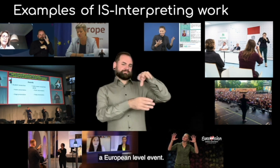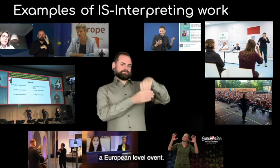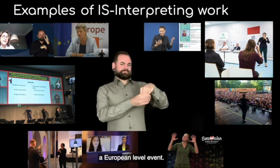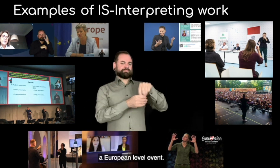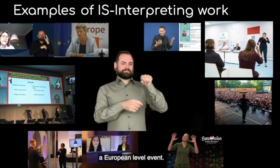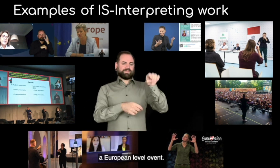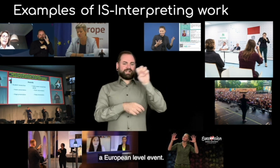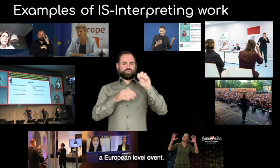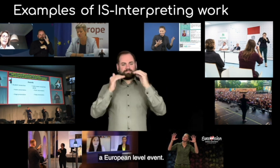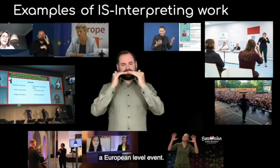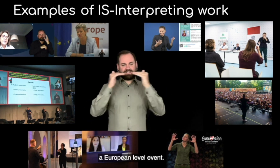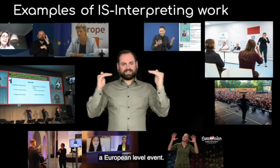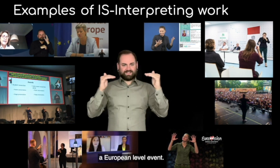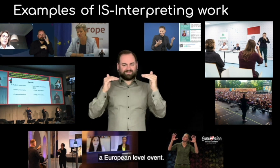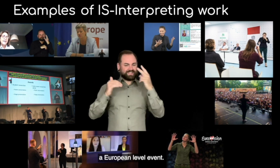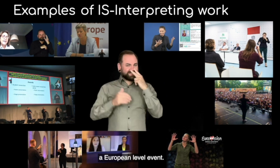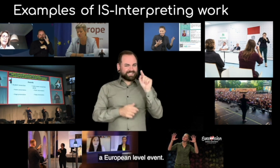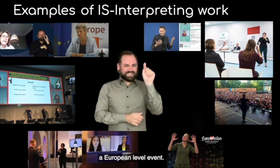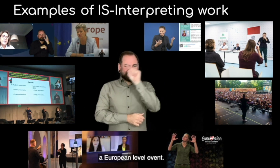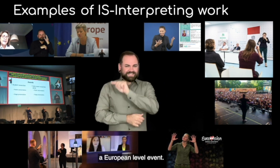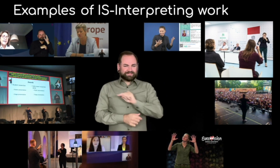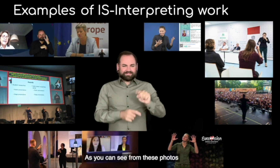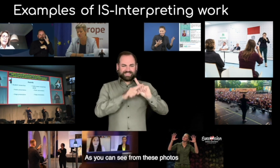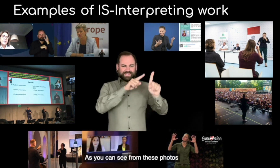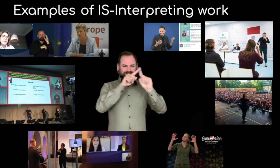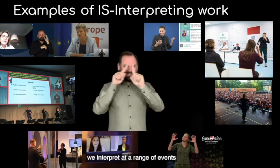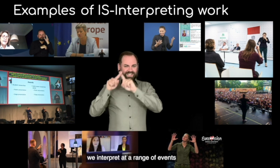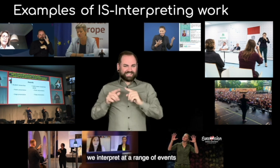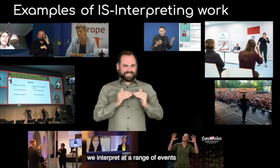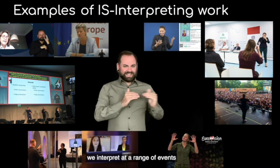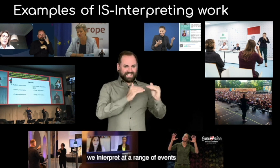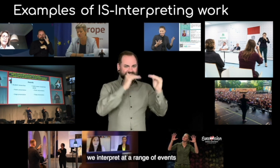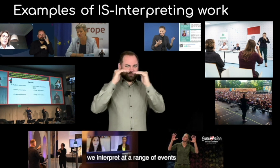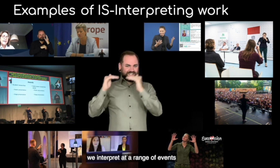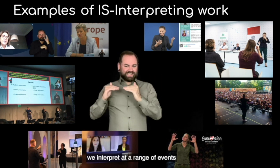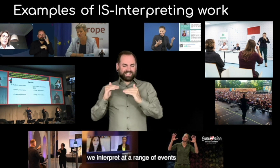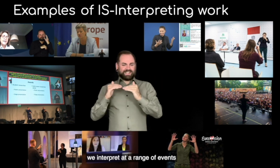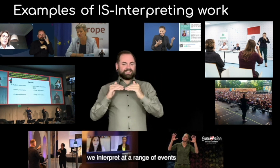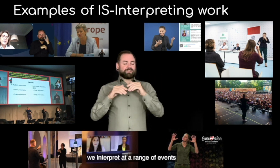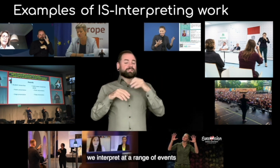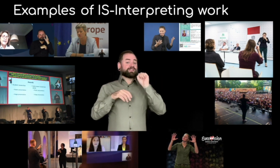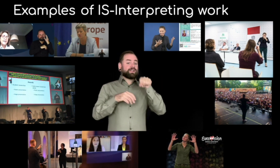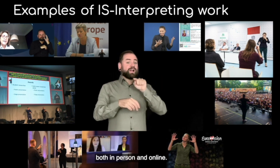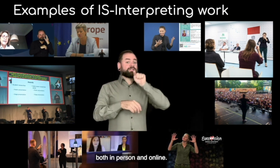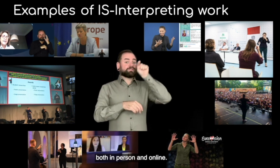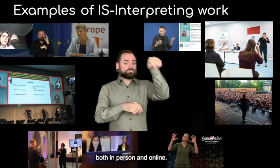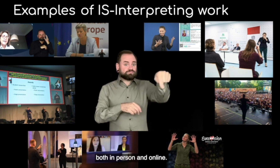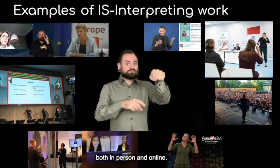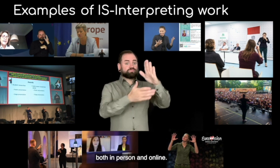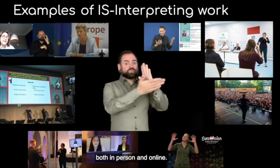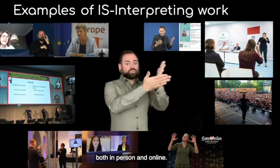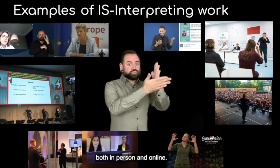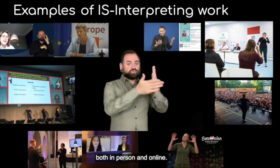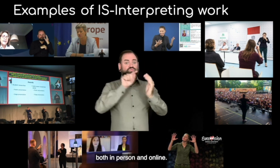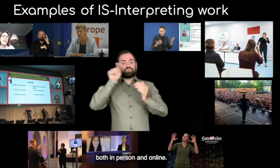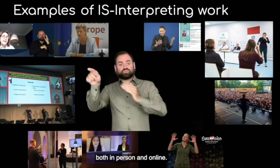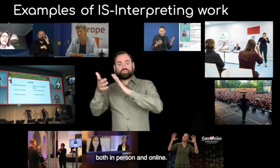As you can see from these photos, we interpret at a range of events, both in person and online.